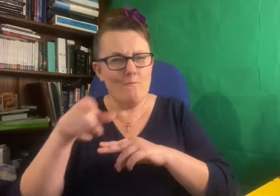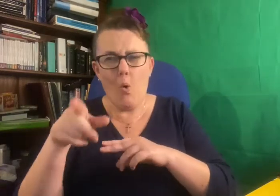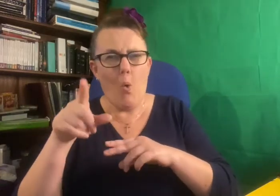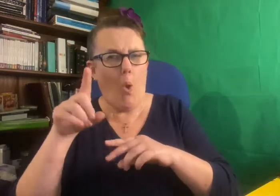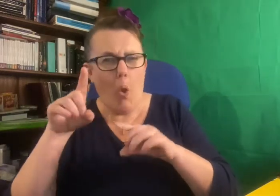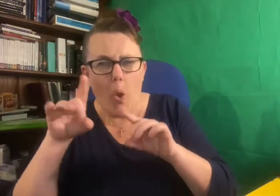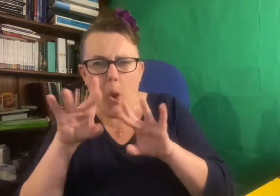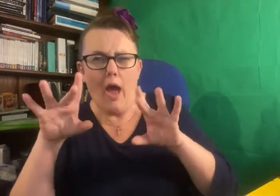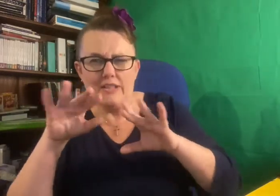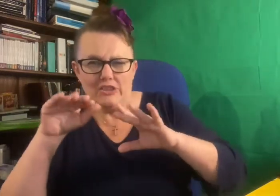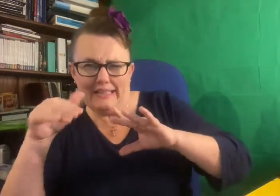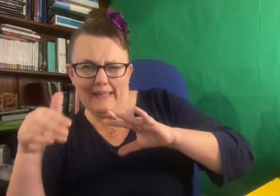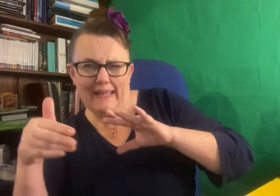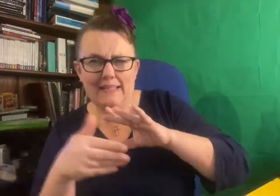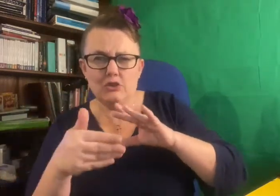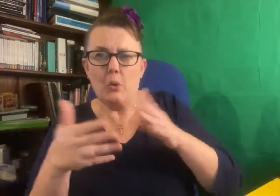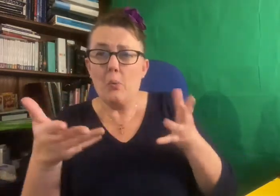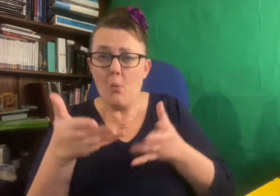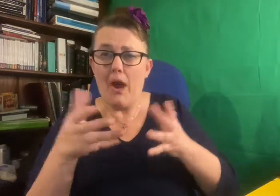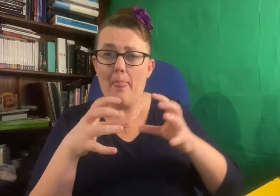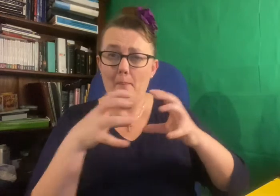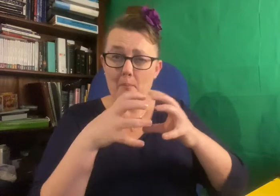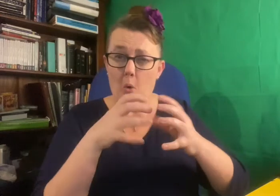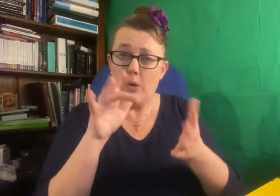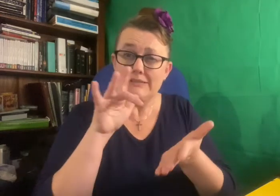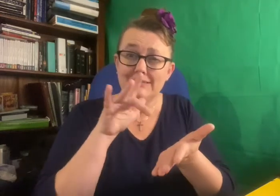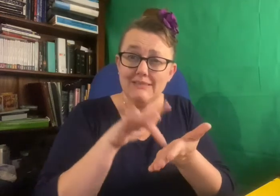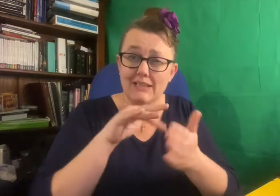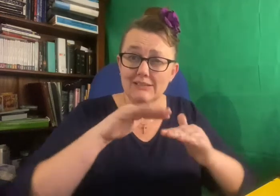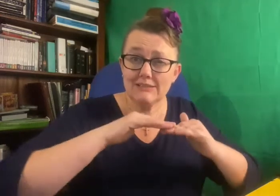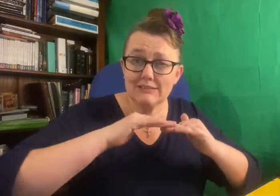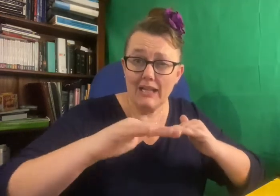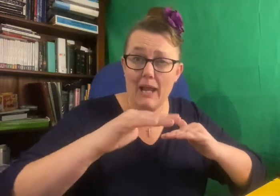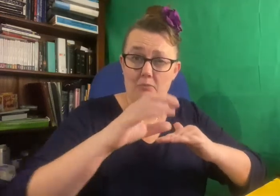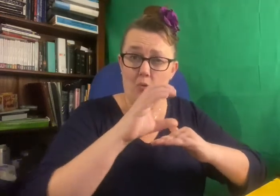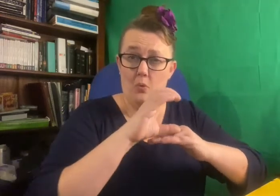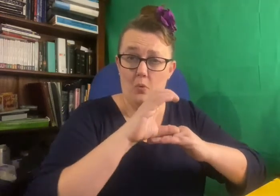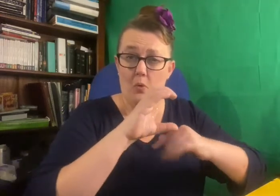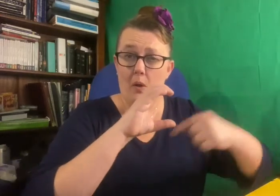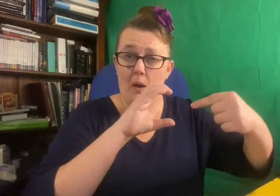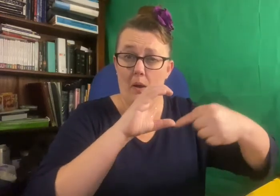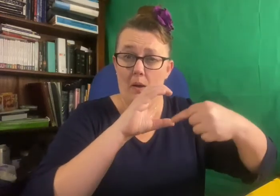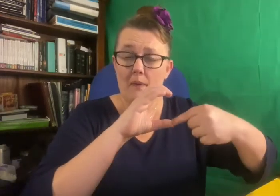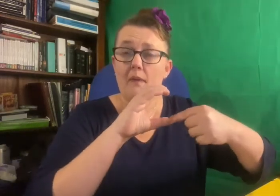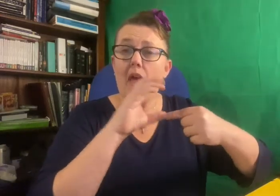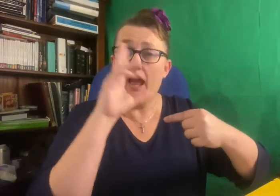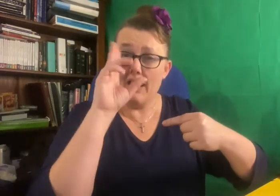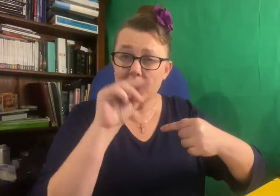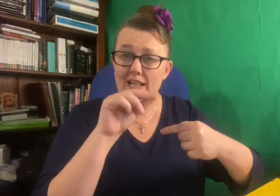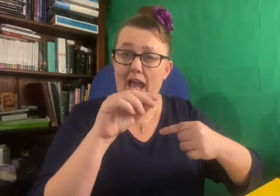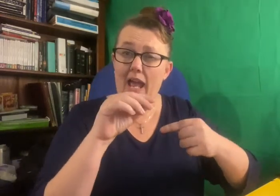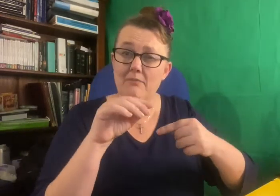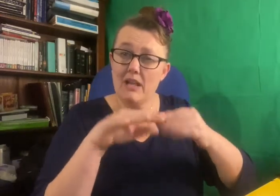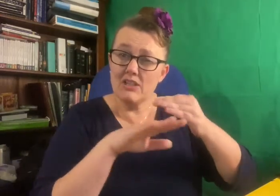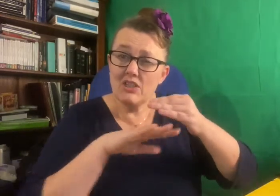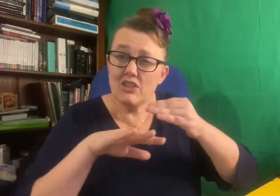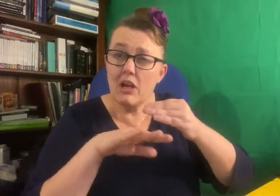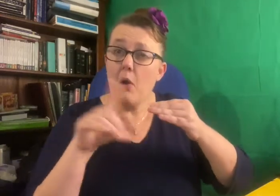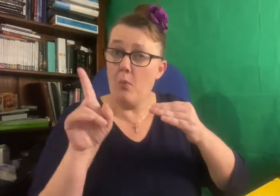It is very hard, however, for the light to bounce around in small tight places, like where the